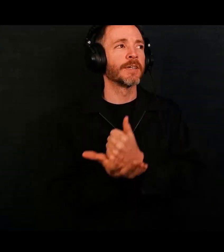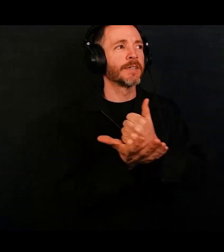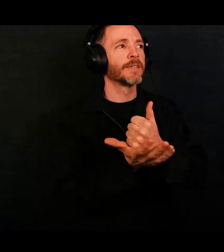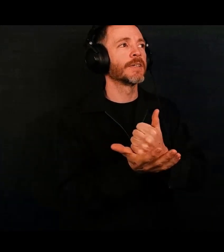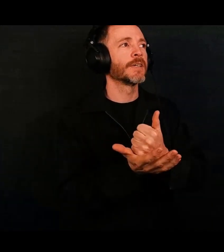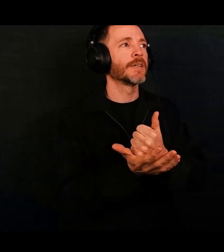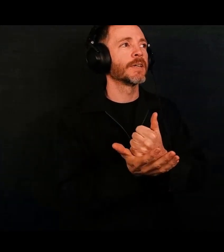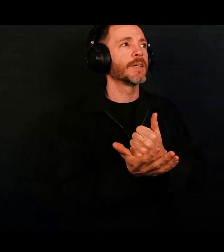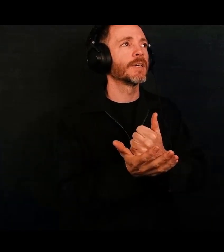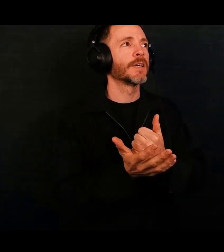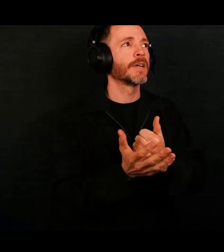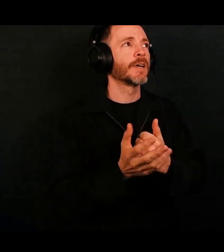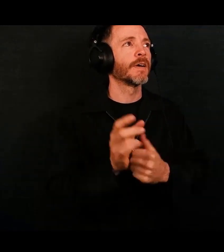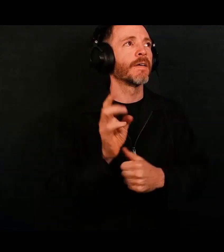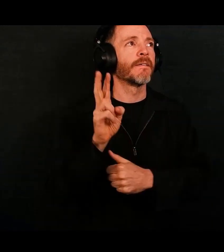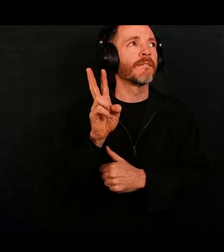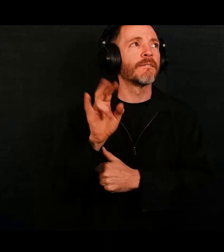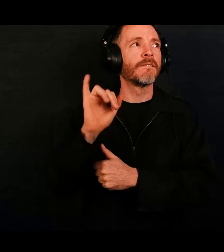reinforced